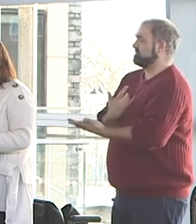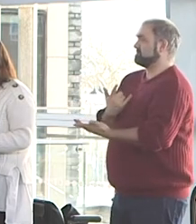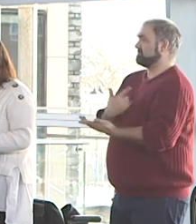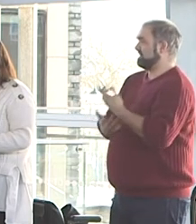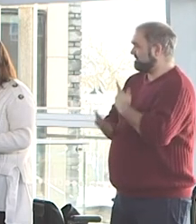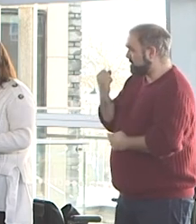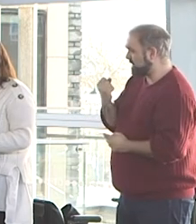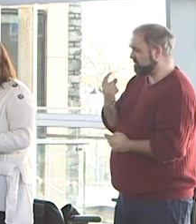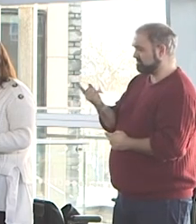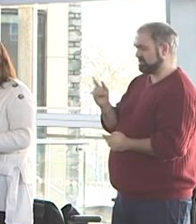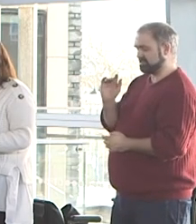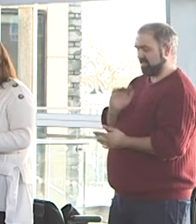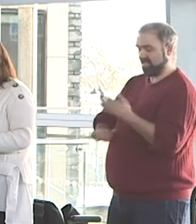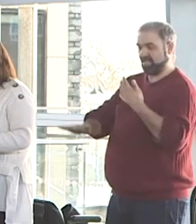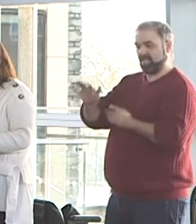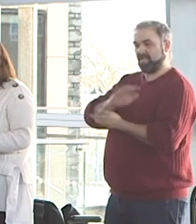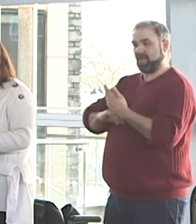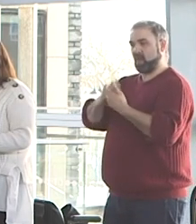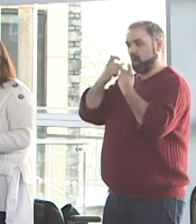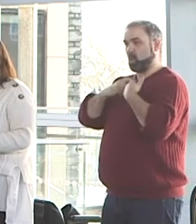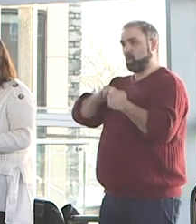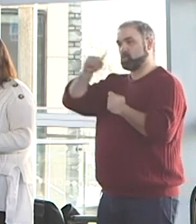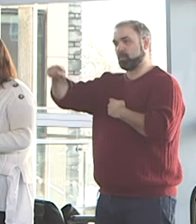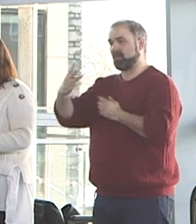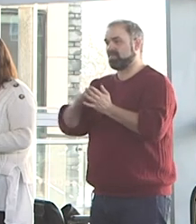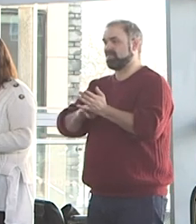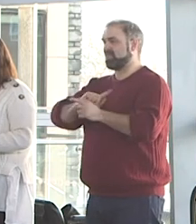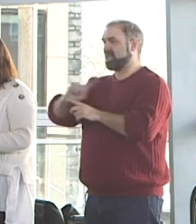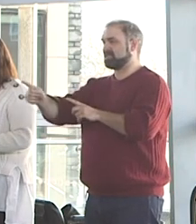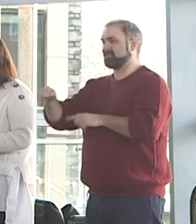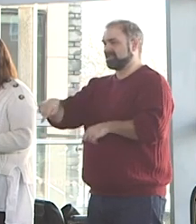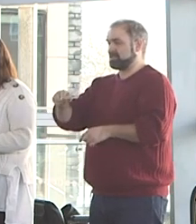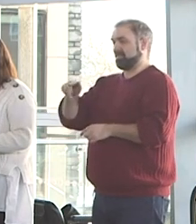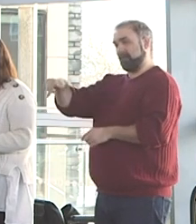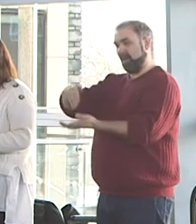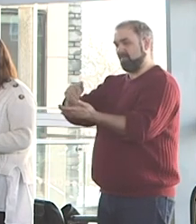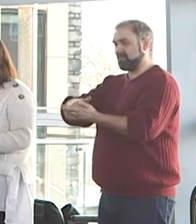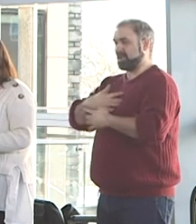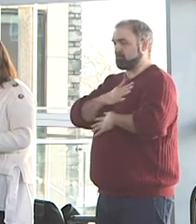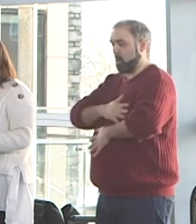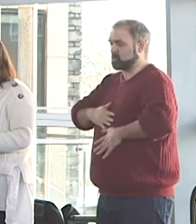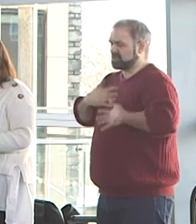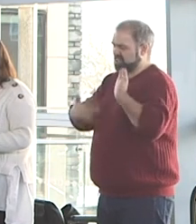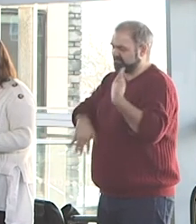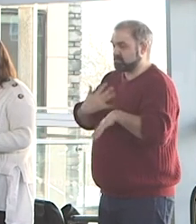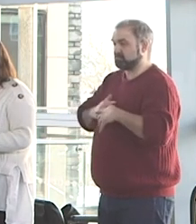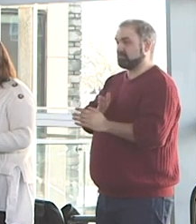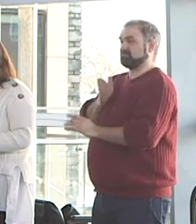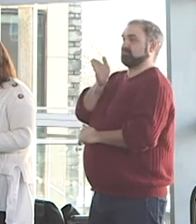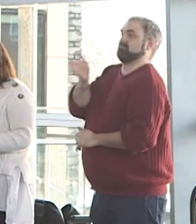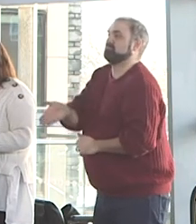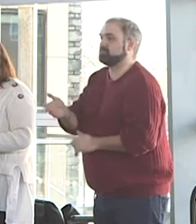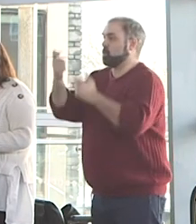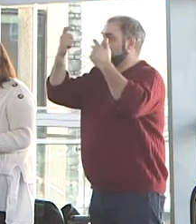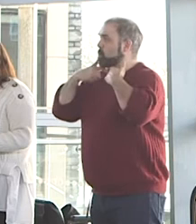when I found out. My court was a month later. That month, I was emotionally suffering. My court appeal was